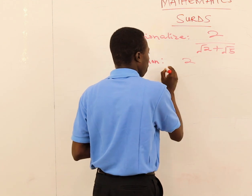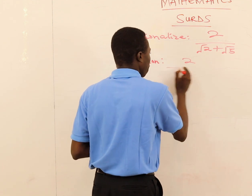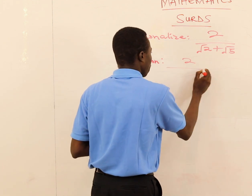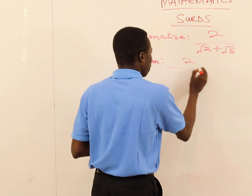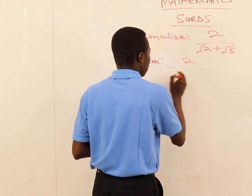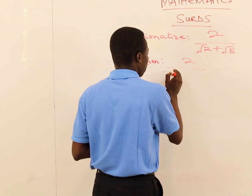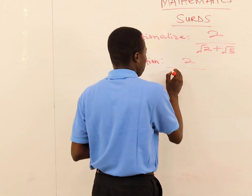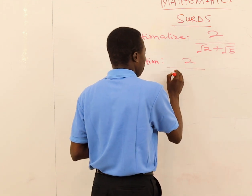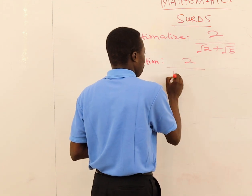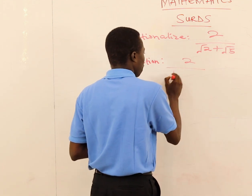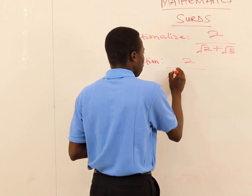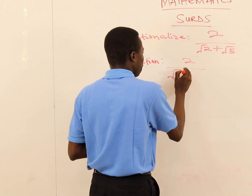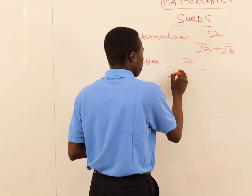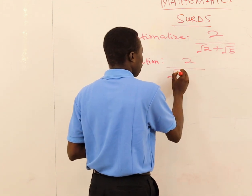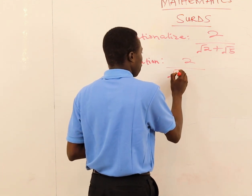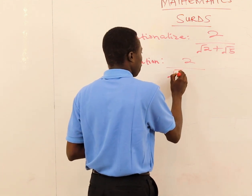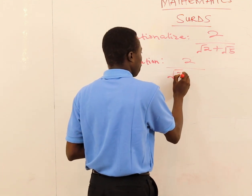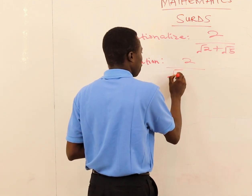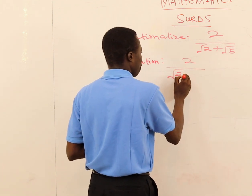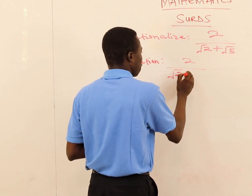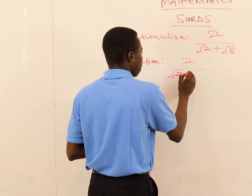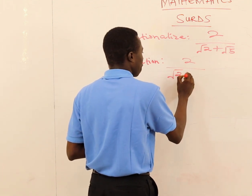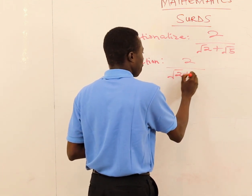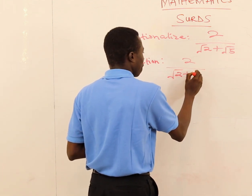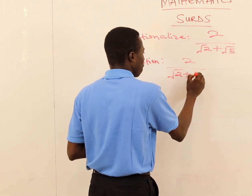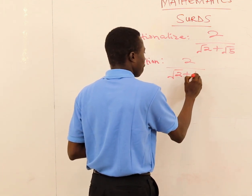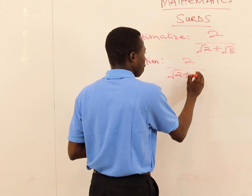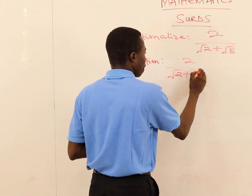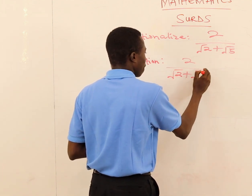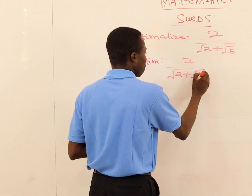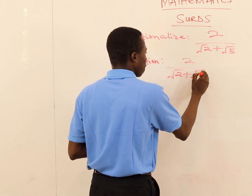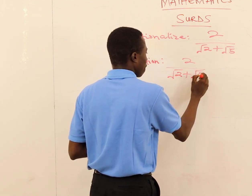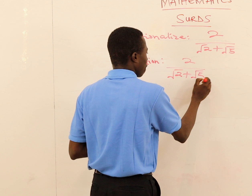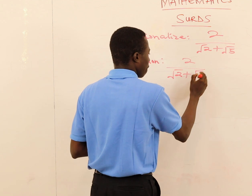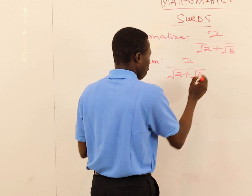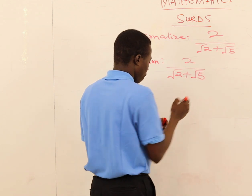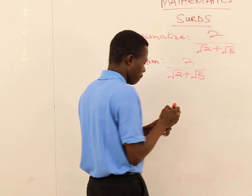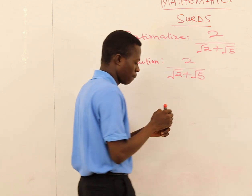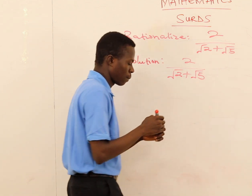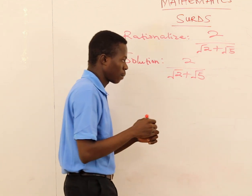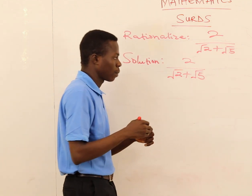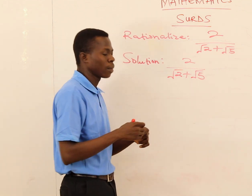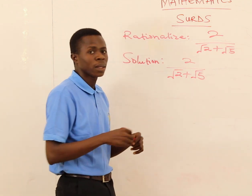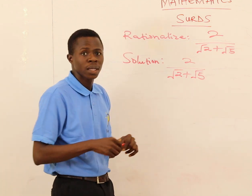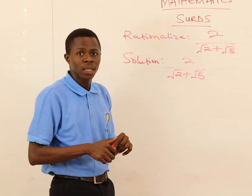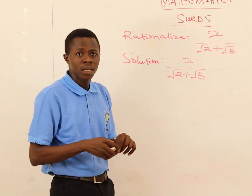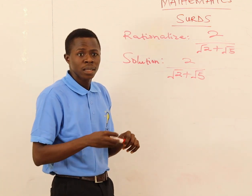So we will have our solution. Then we have 2 divided by square root of 2 plus square root of